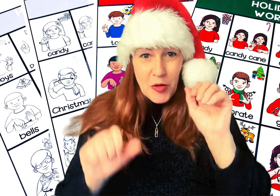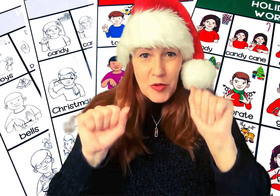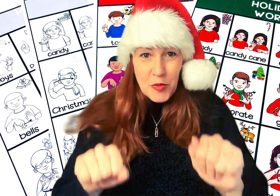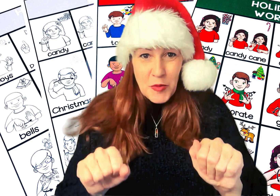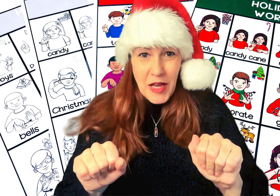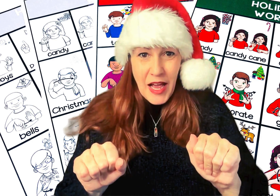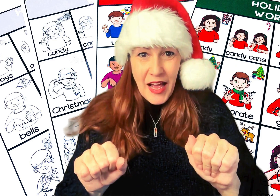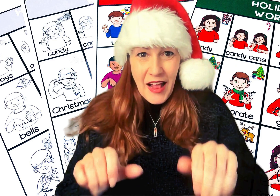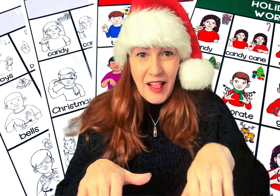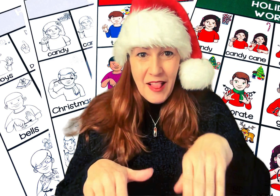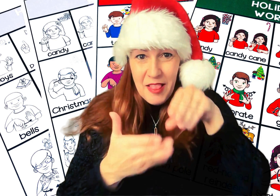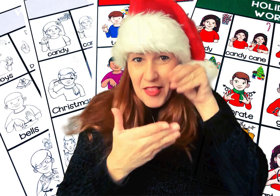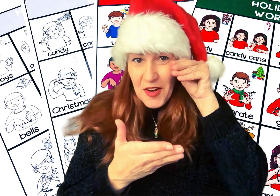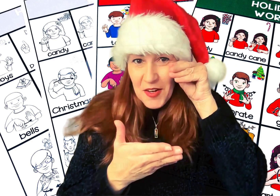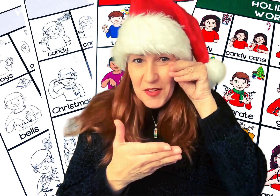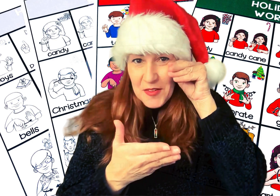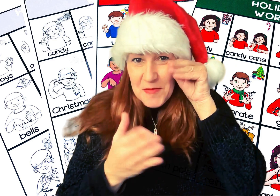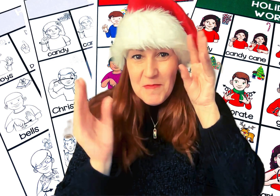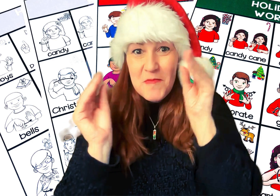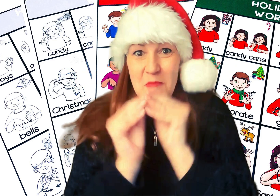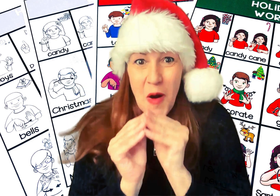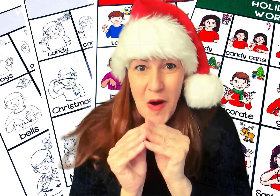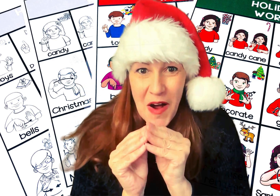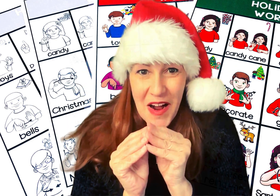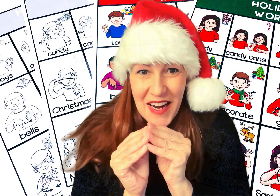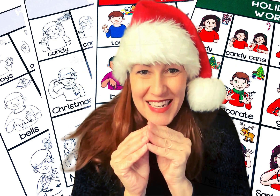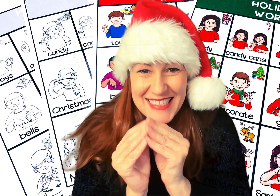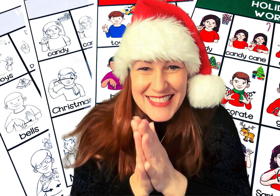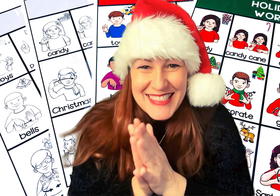and you can find where you can learn more.